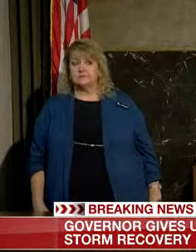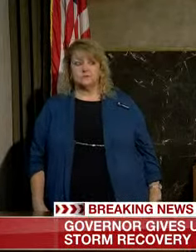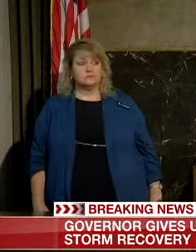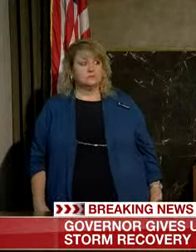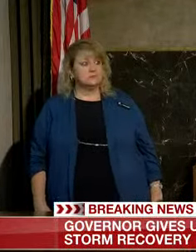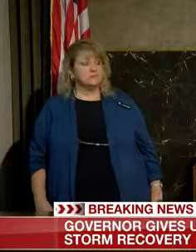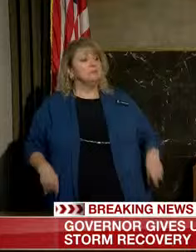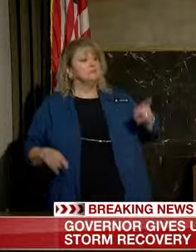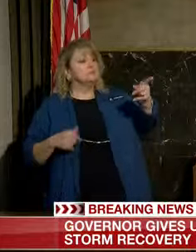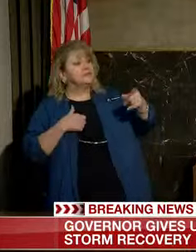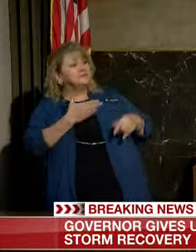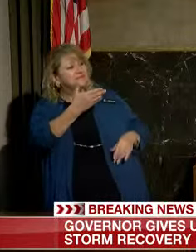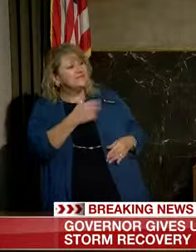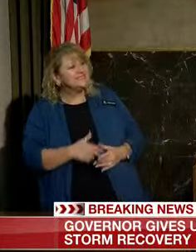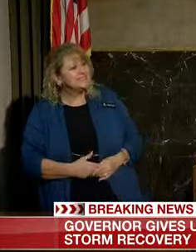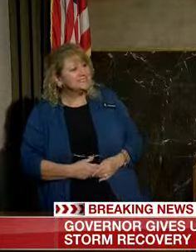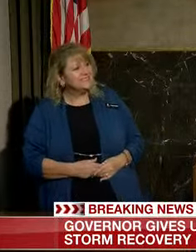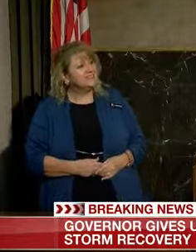Okay. Oh, I'm sorry.